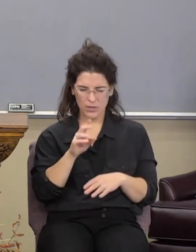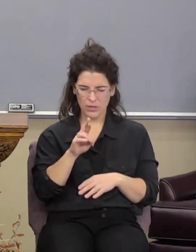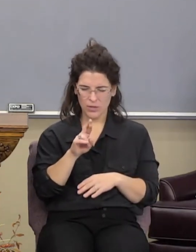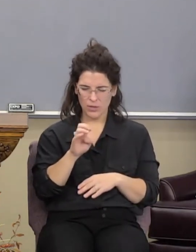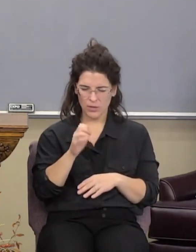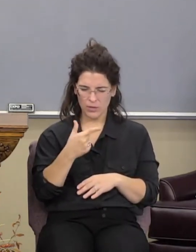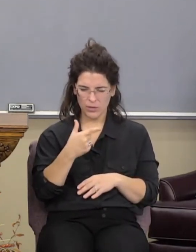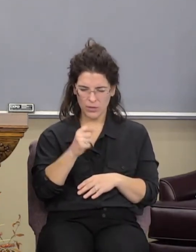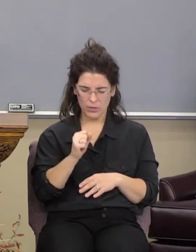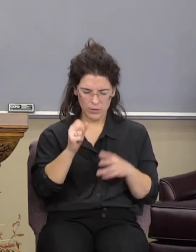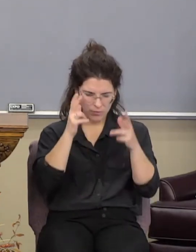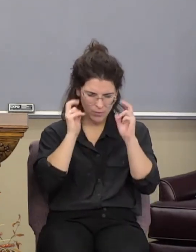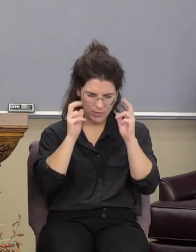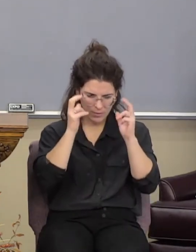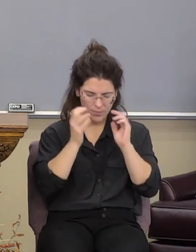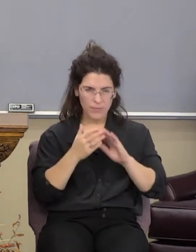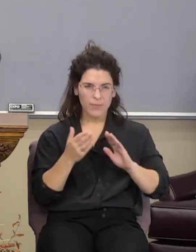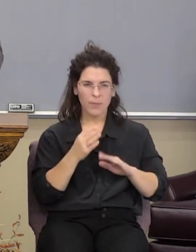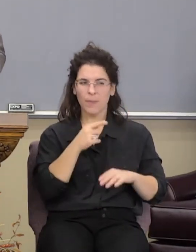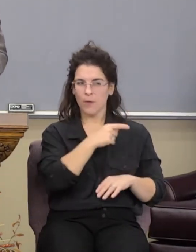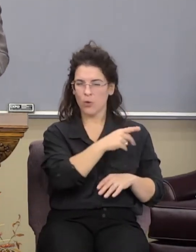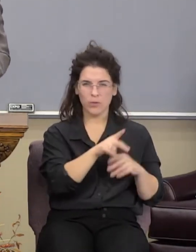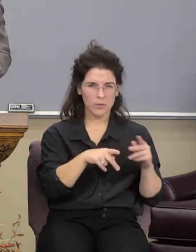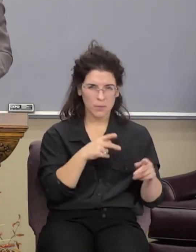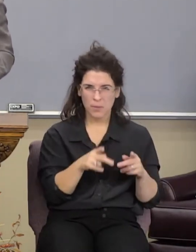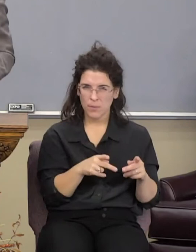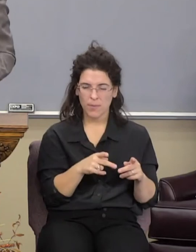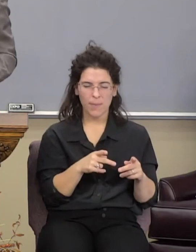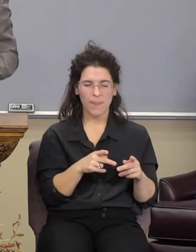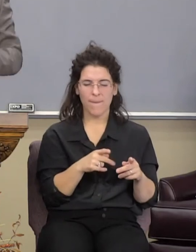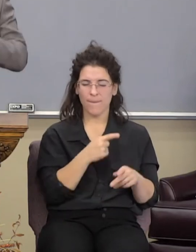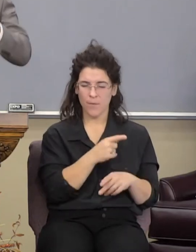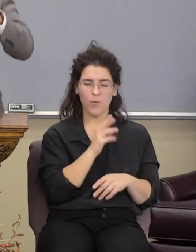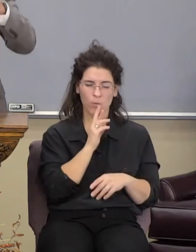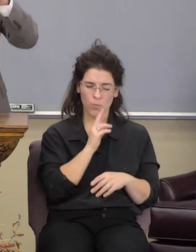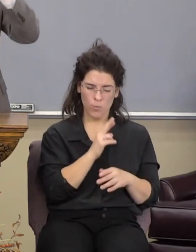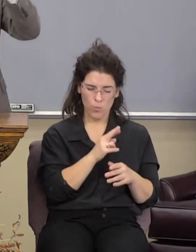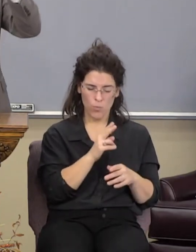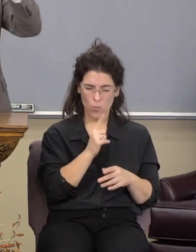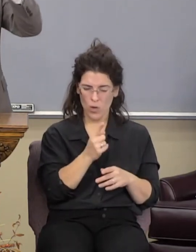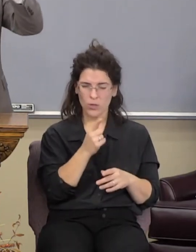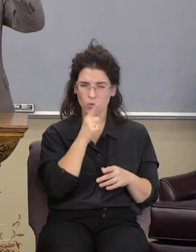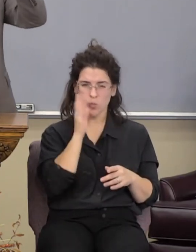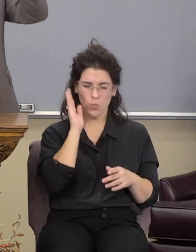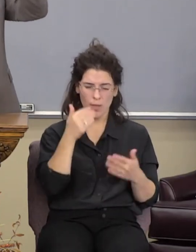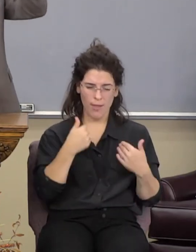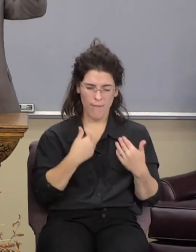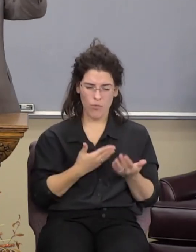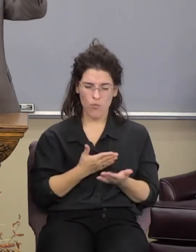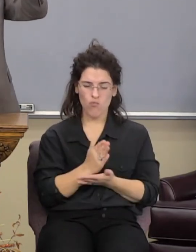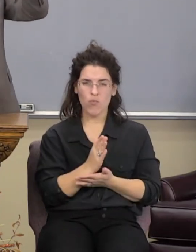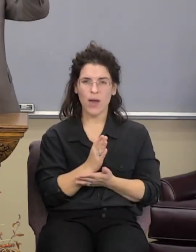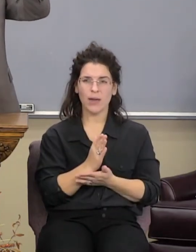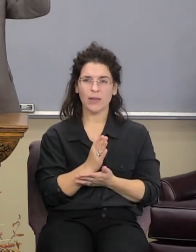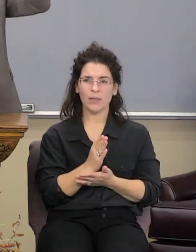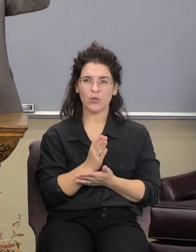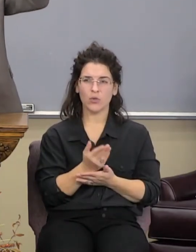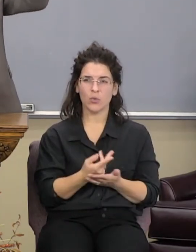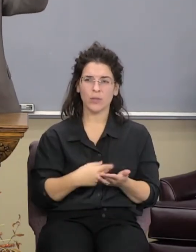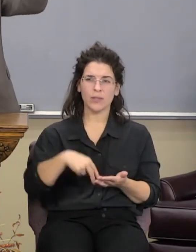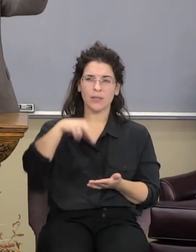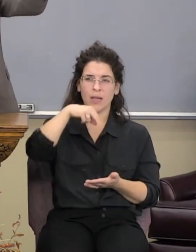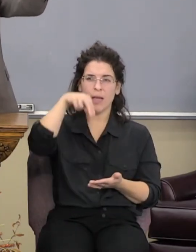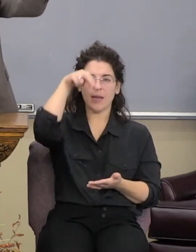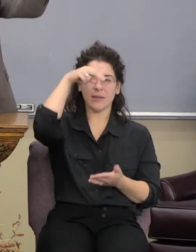the satanic, those people, they're the ones that are going to have the right to ascend into the